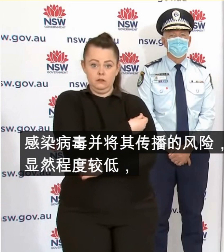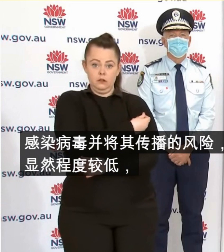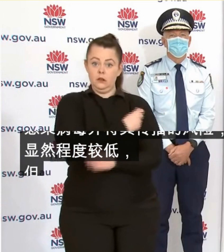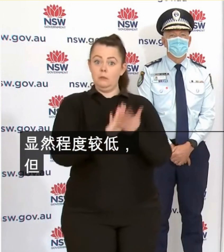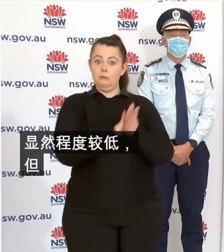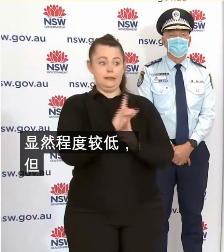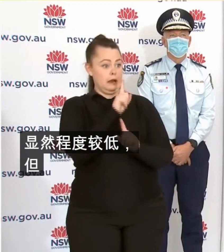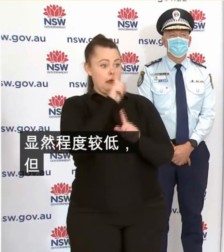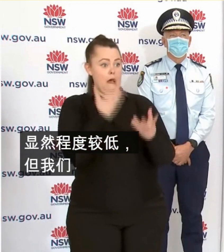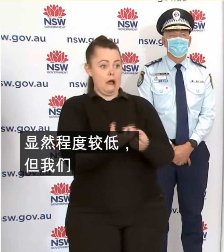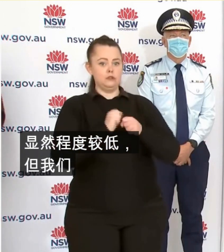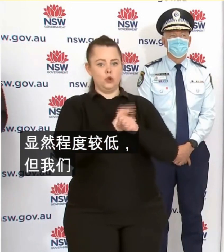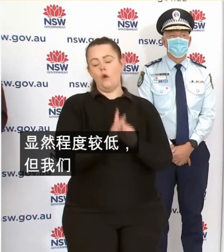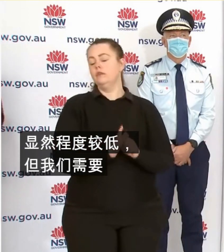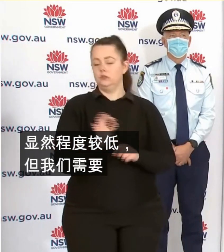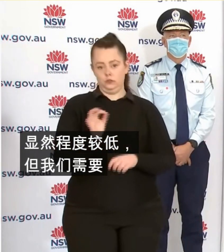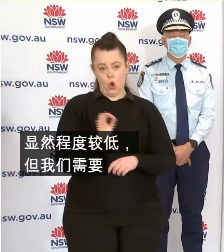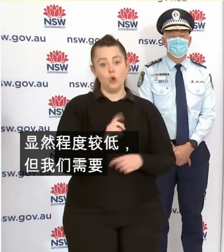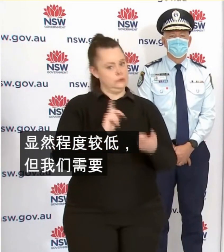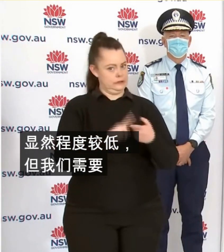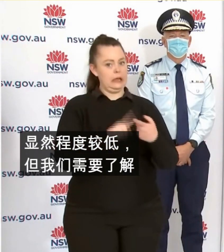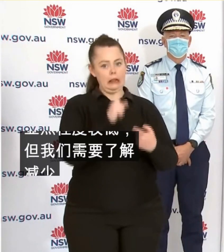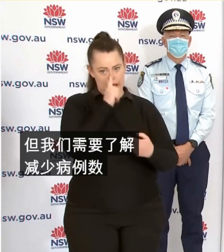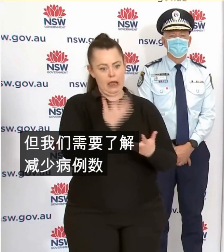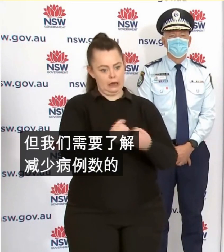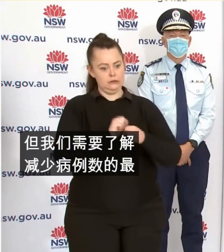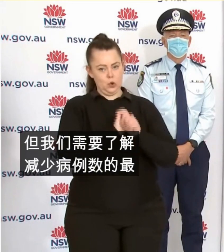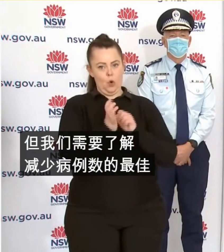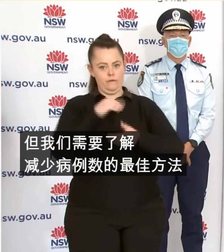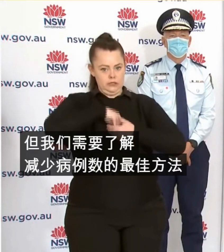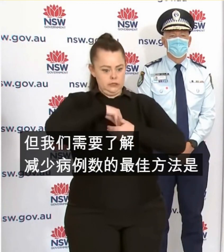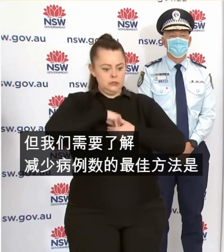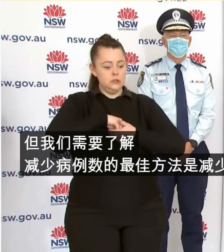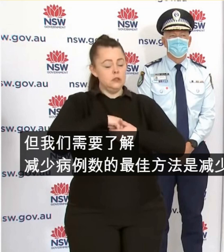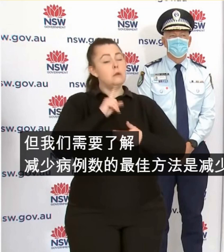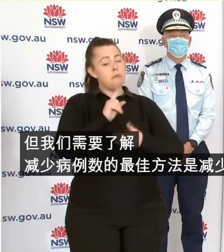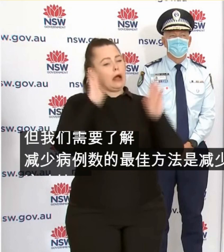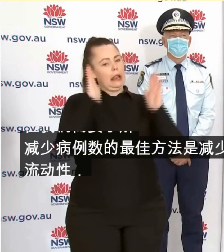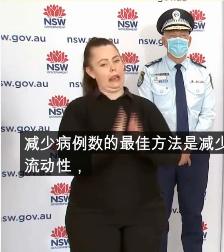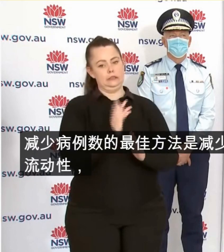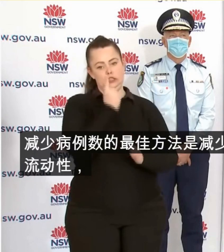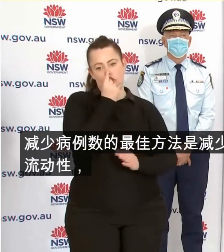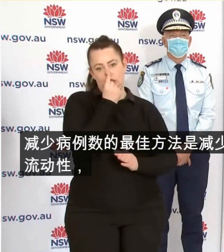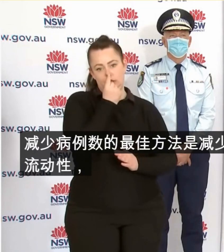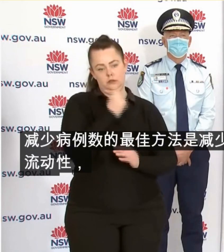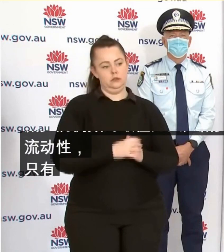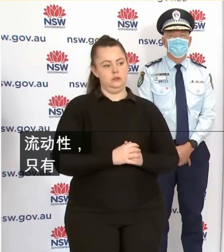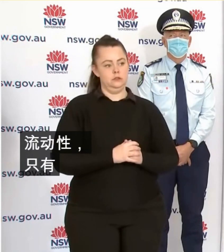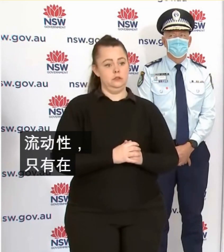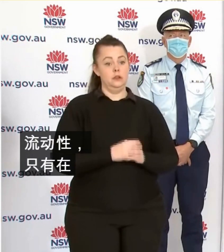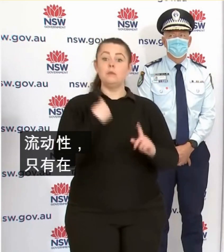lesser extent. But we need to understand the best way to reduce case numbers is to reduce our